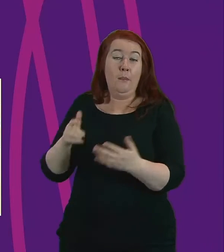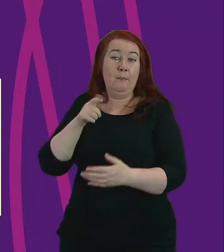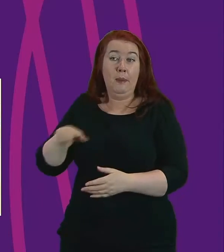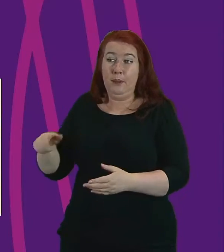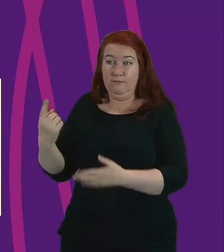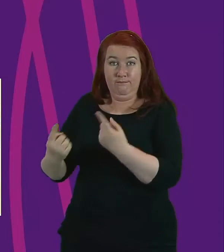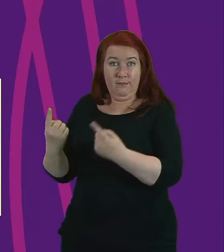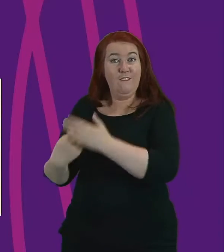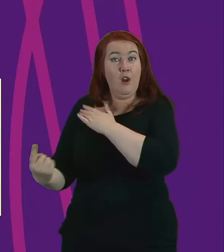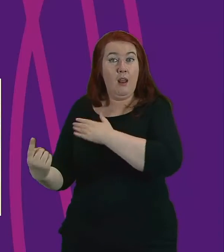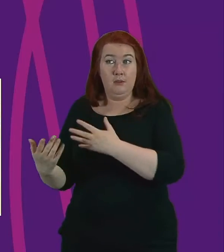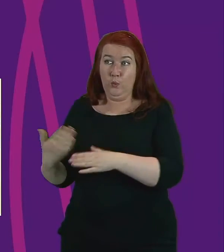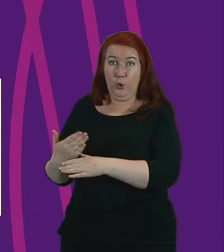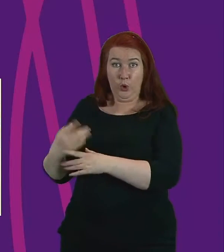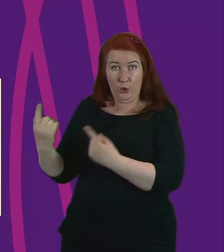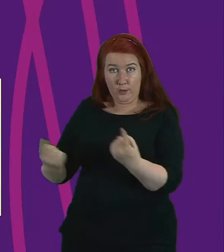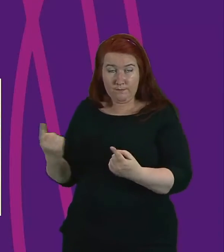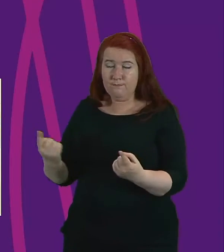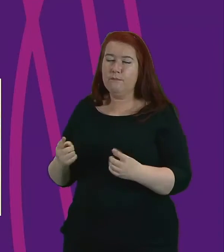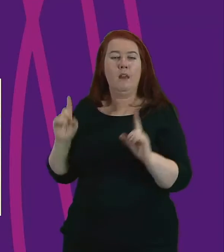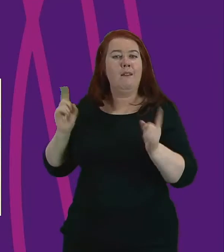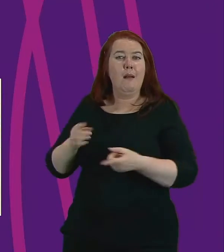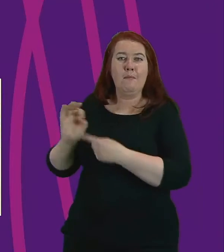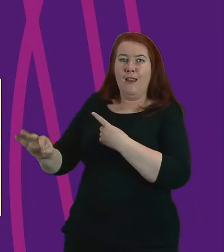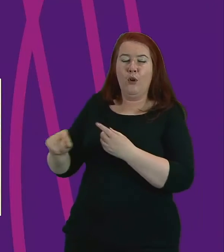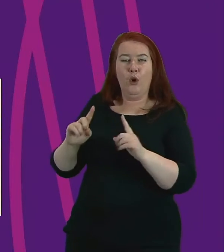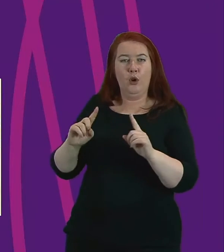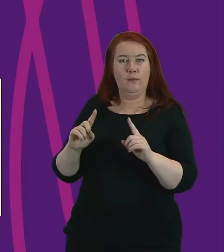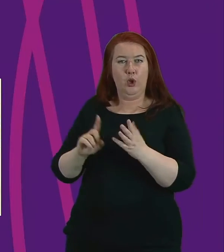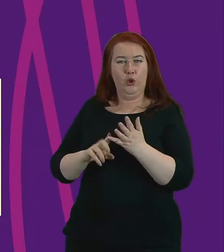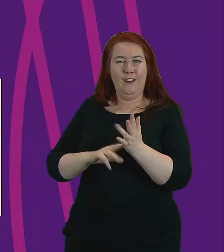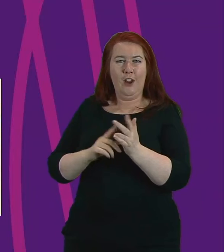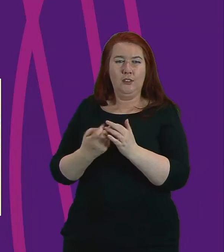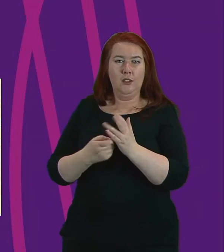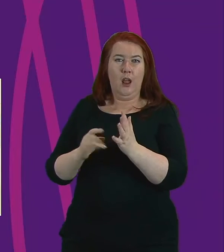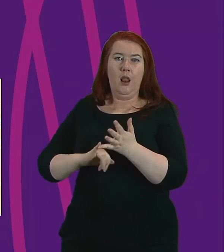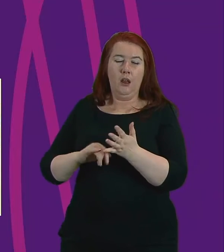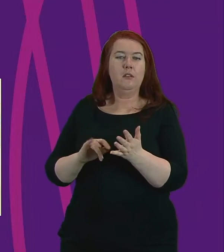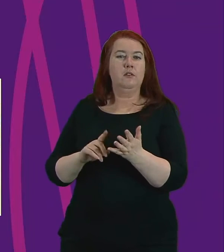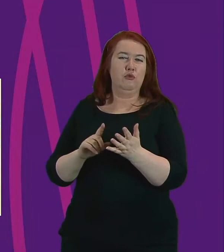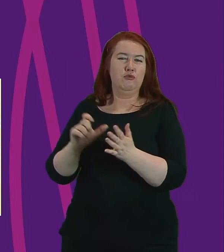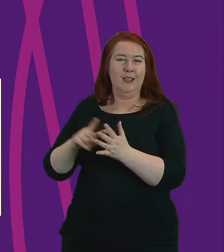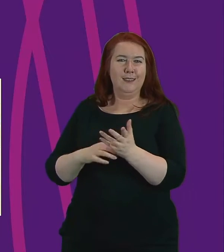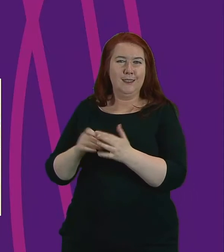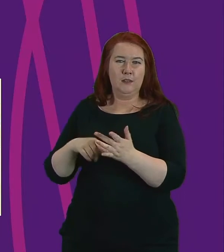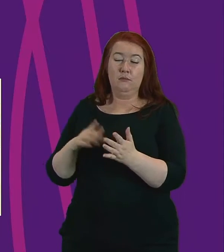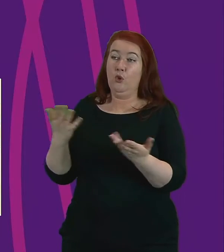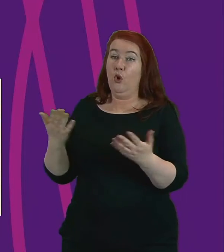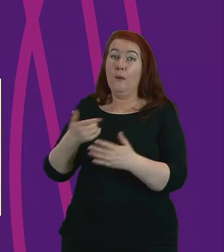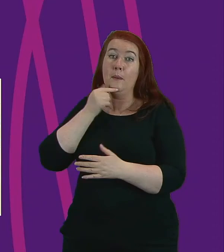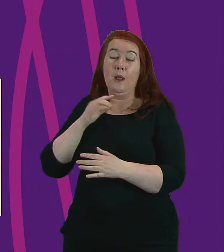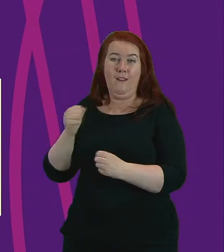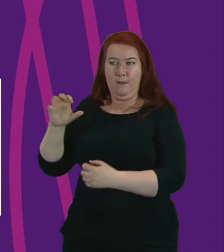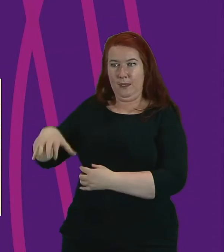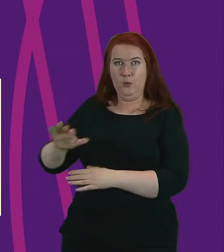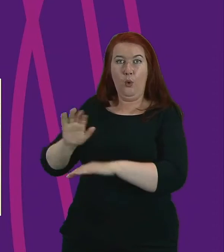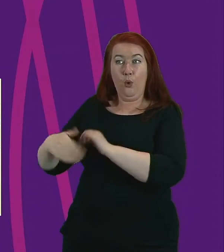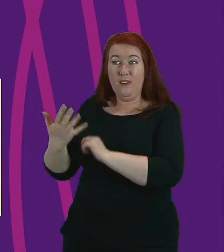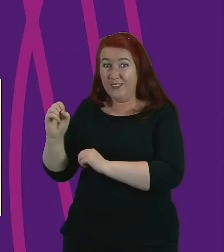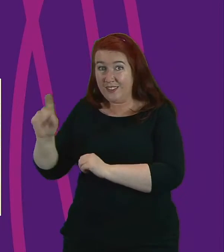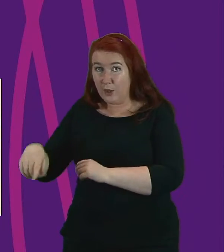credit, premises above £51,000, self-employed earning just above that £50,000